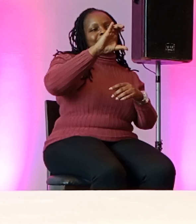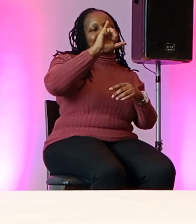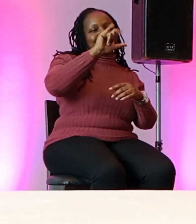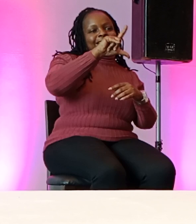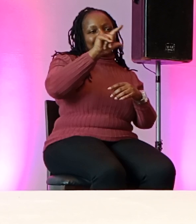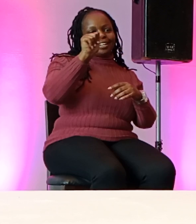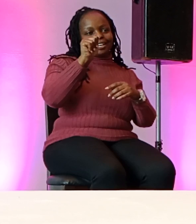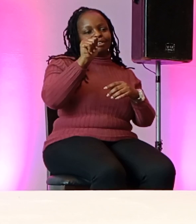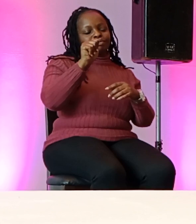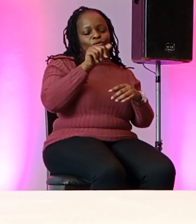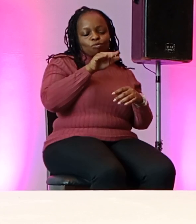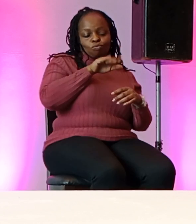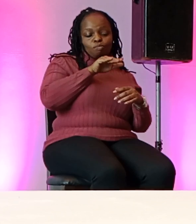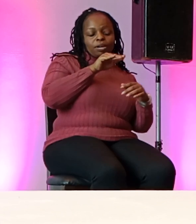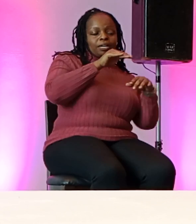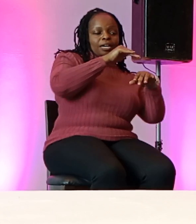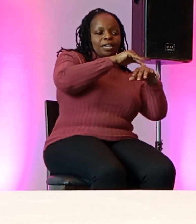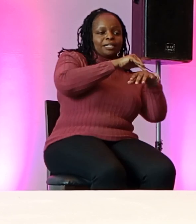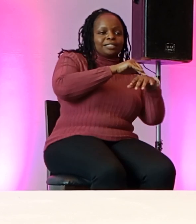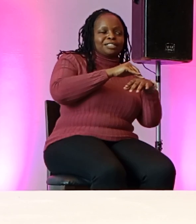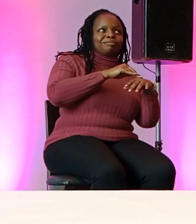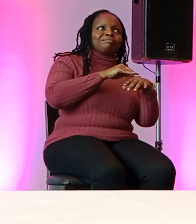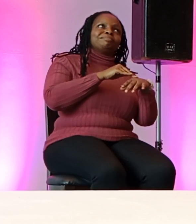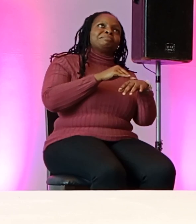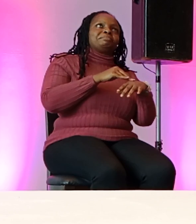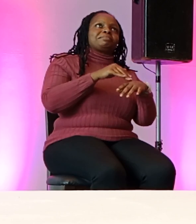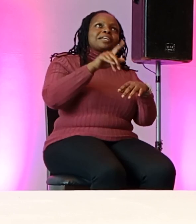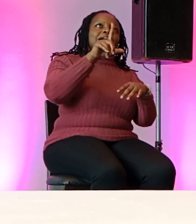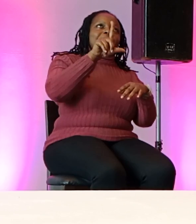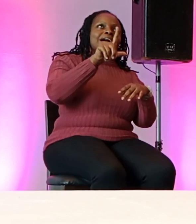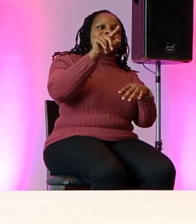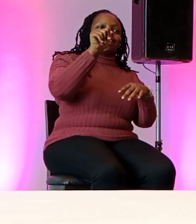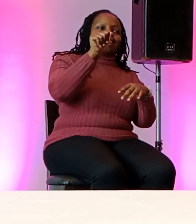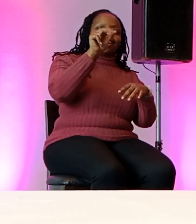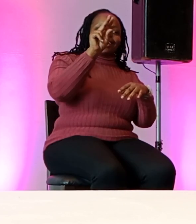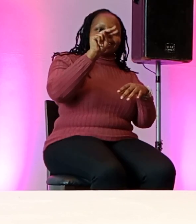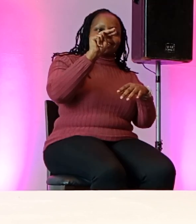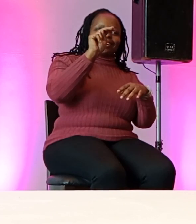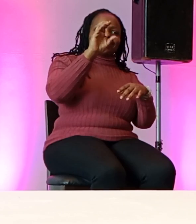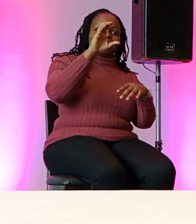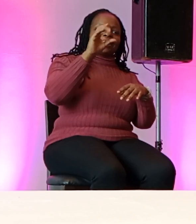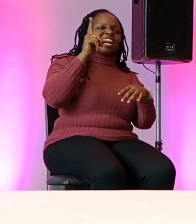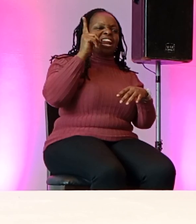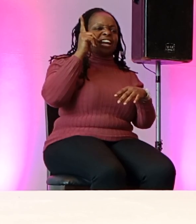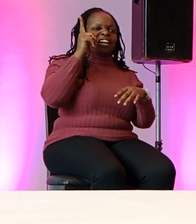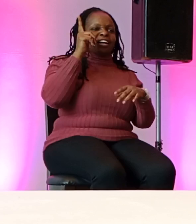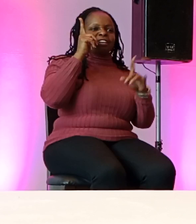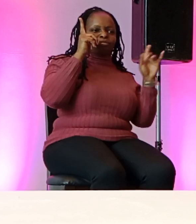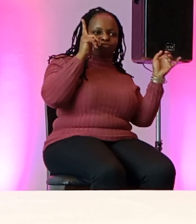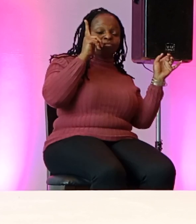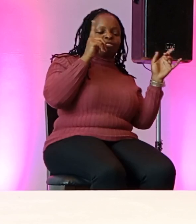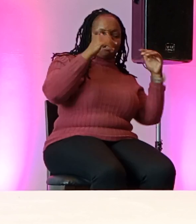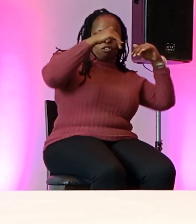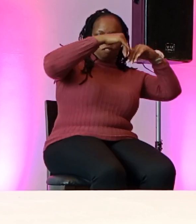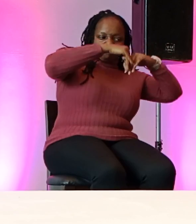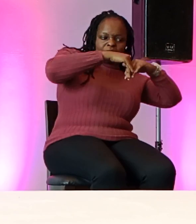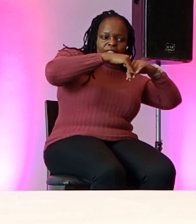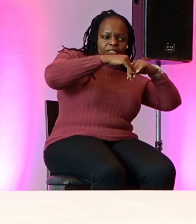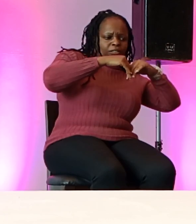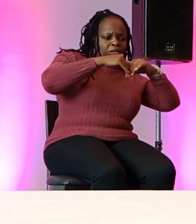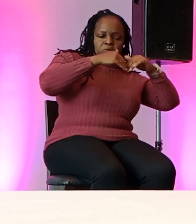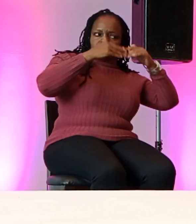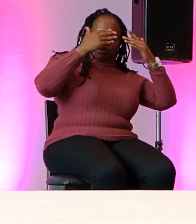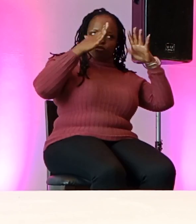woman at the Lancaster House Conference negotiating for the Constitution. How she got there, God